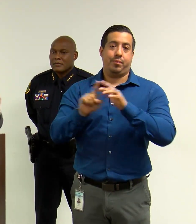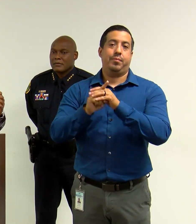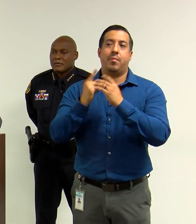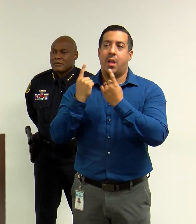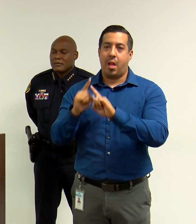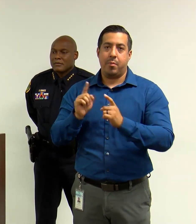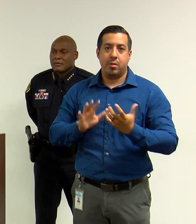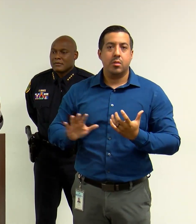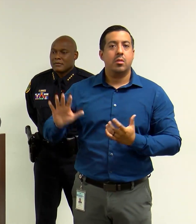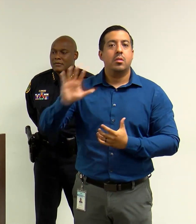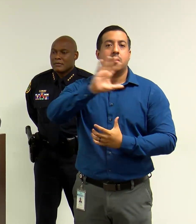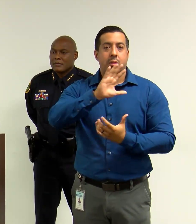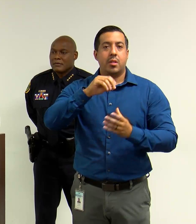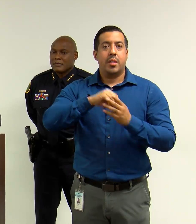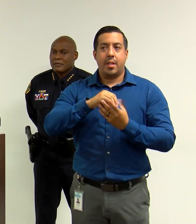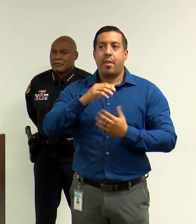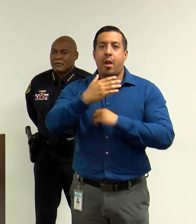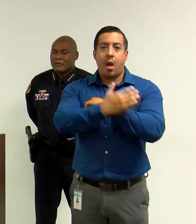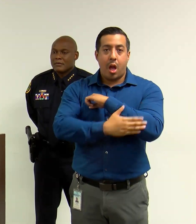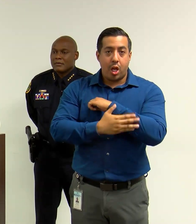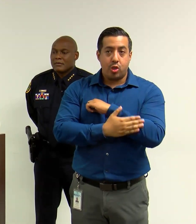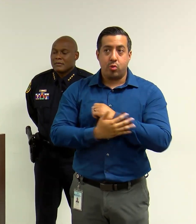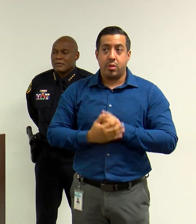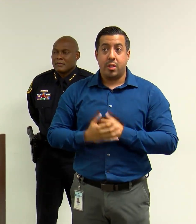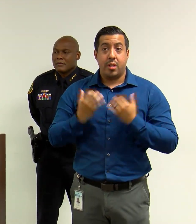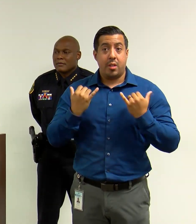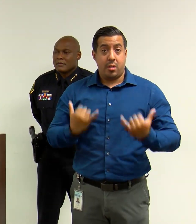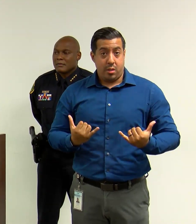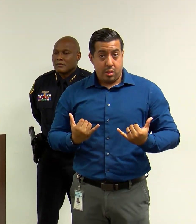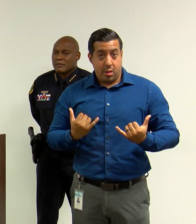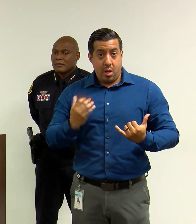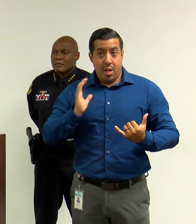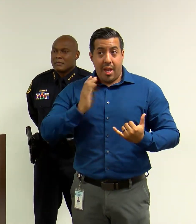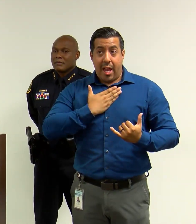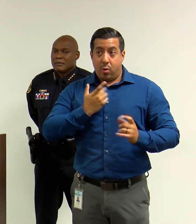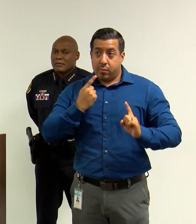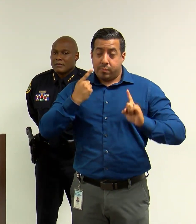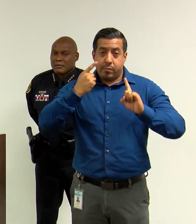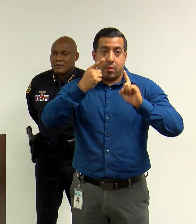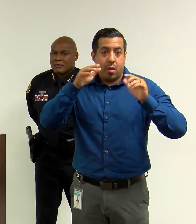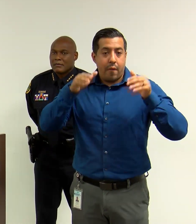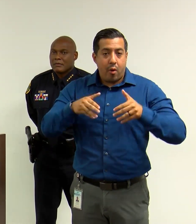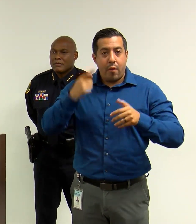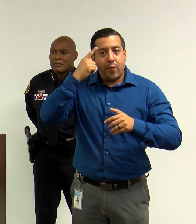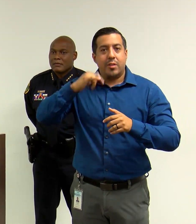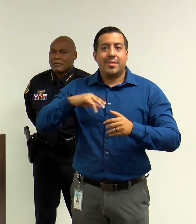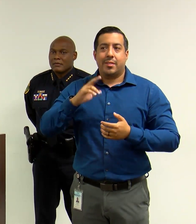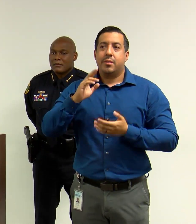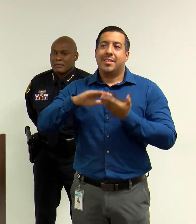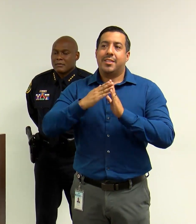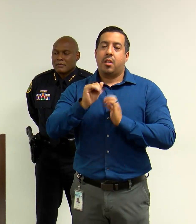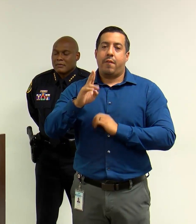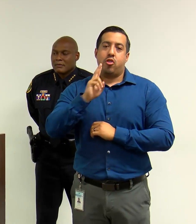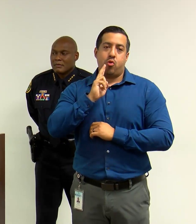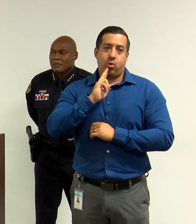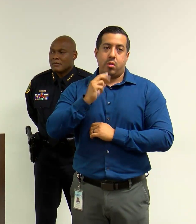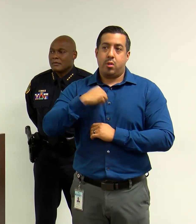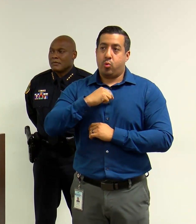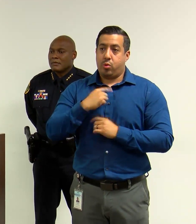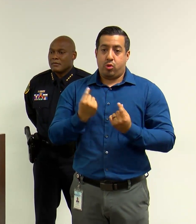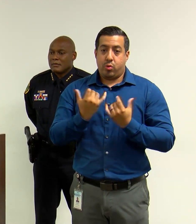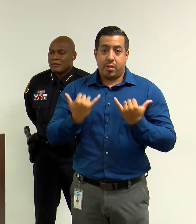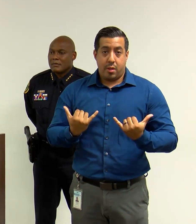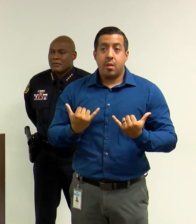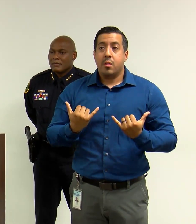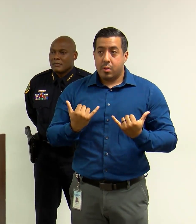happening across the country. Having said that, our primary focus is on the city of Houston. This is where we are.